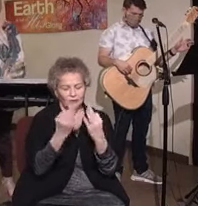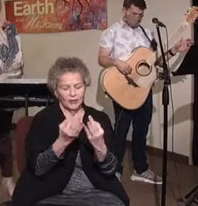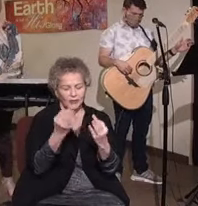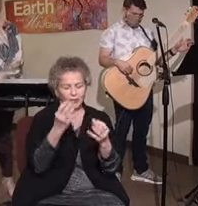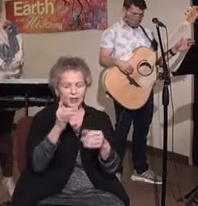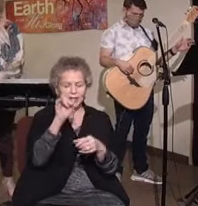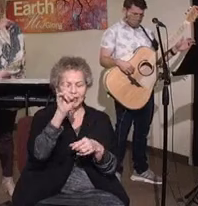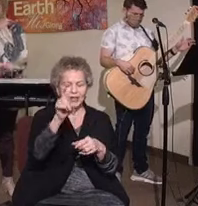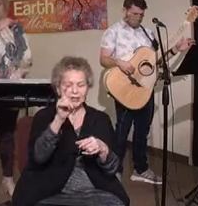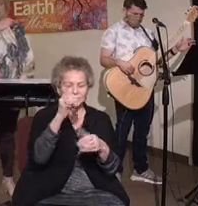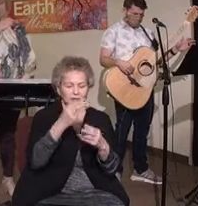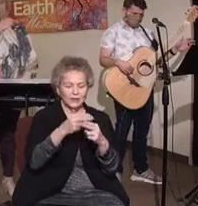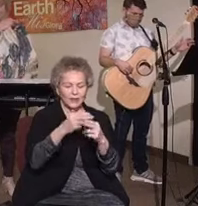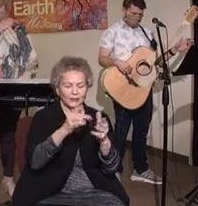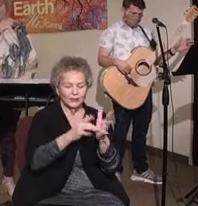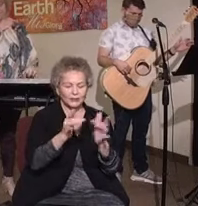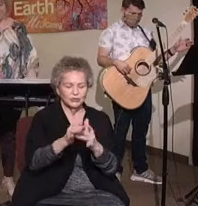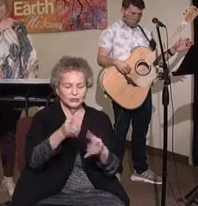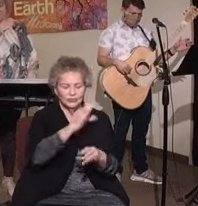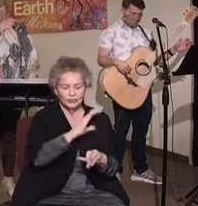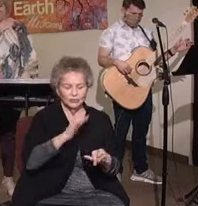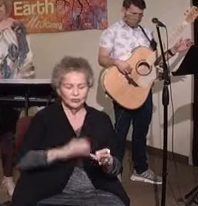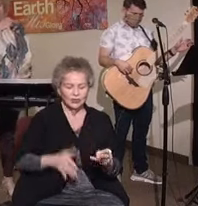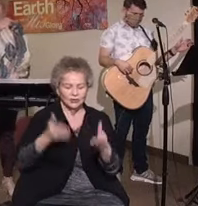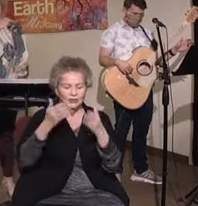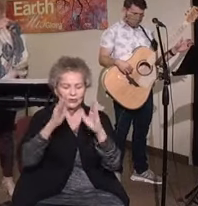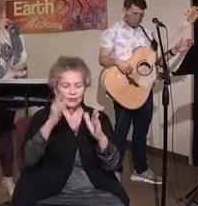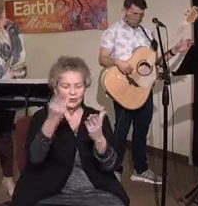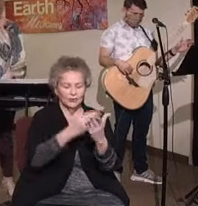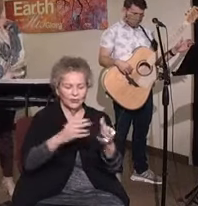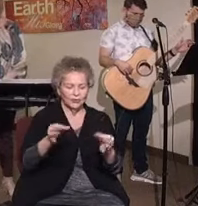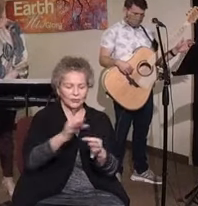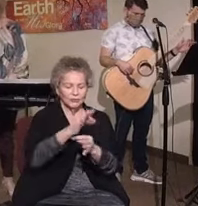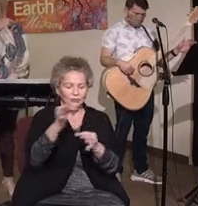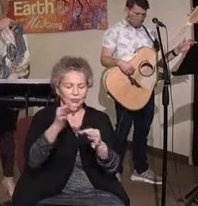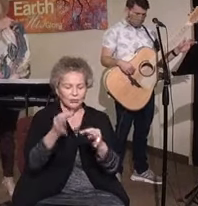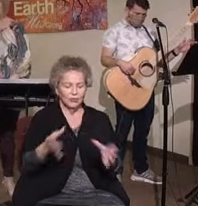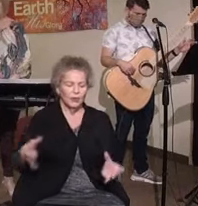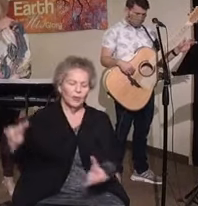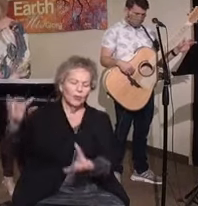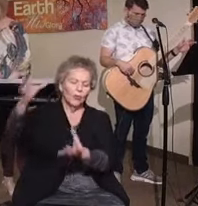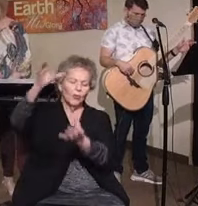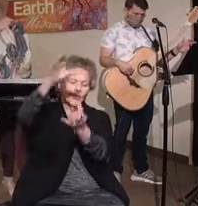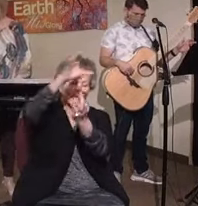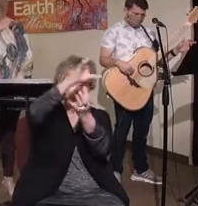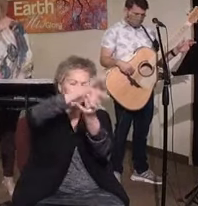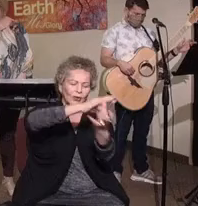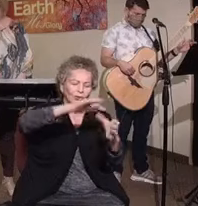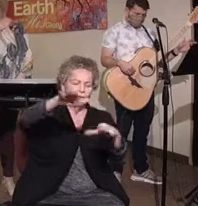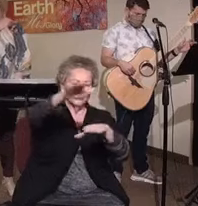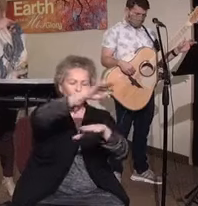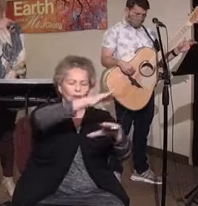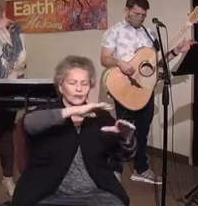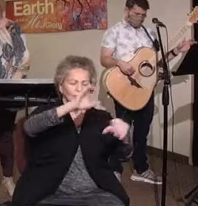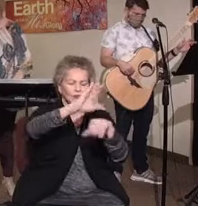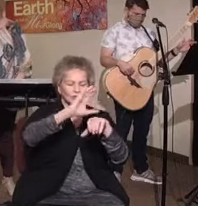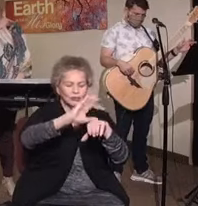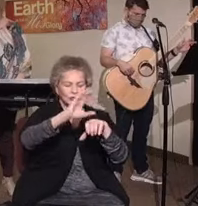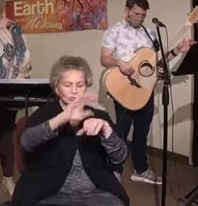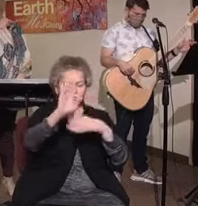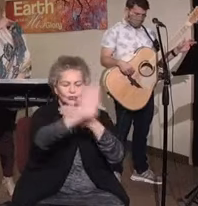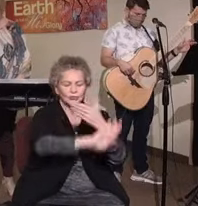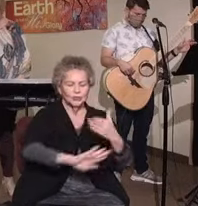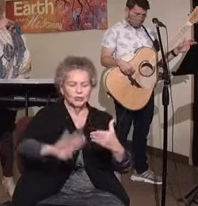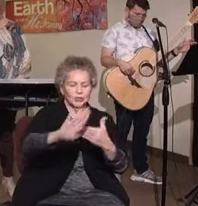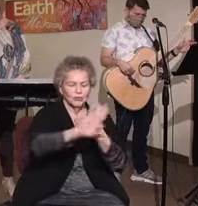you open the gates of heaven and you let the Holy Ghost pour out upon this church and your protection.